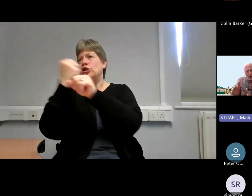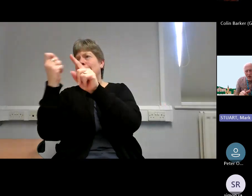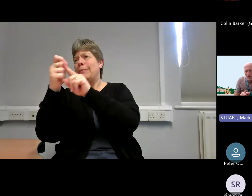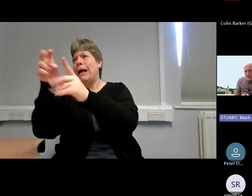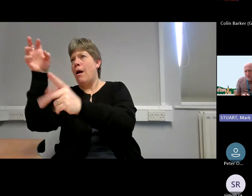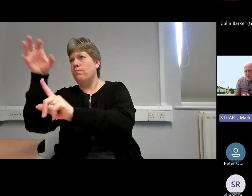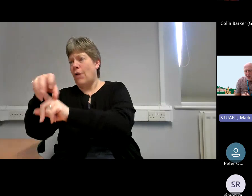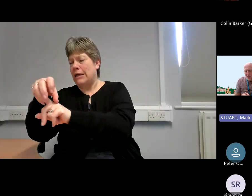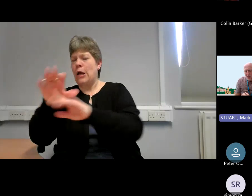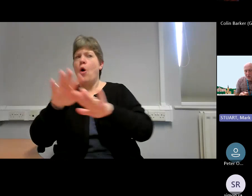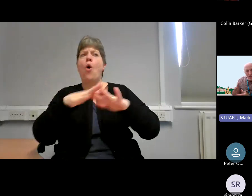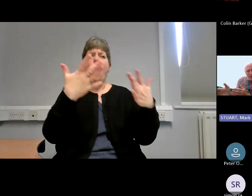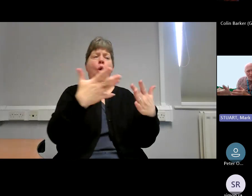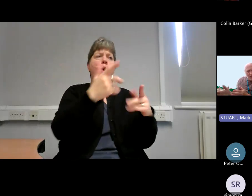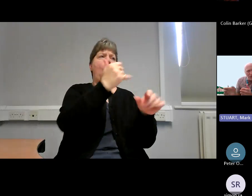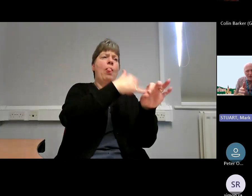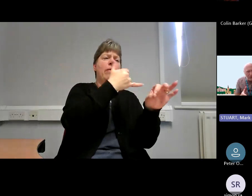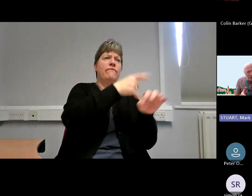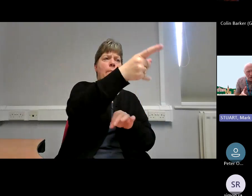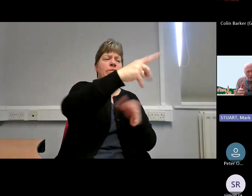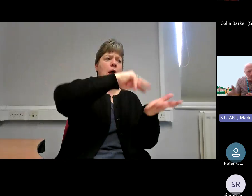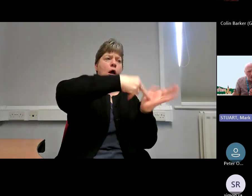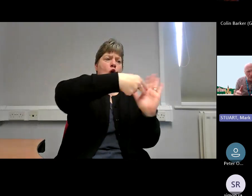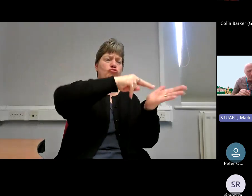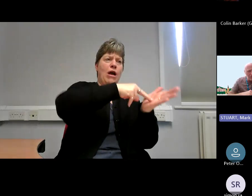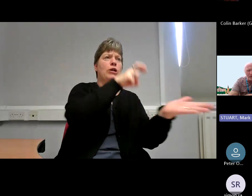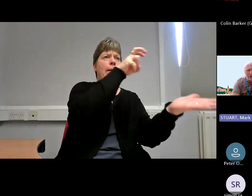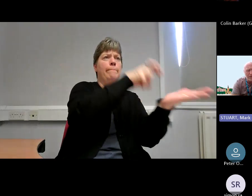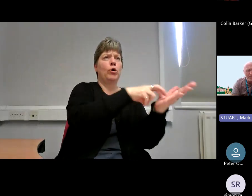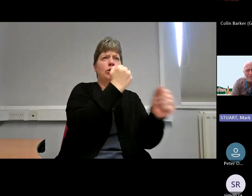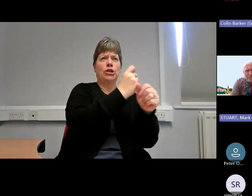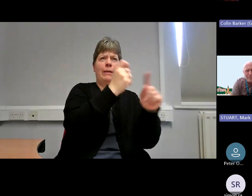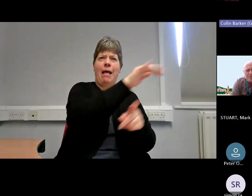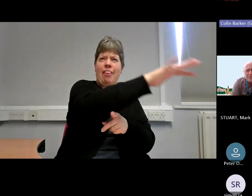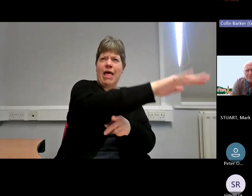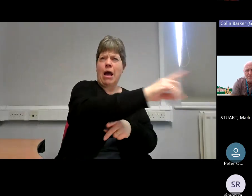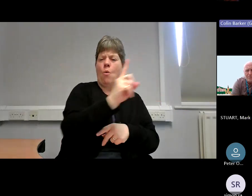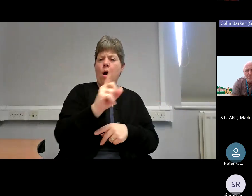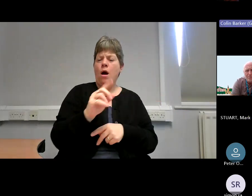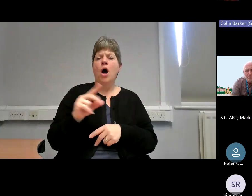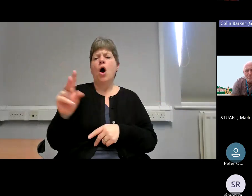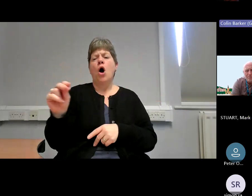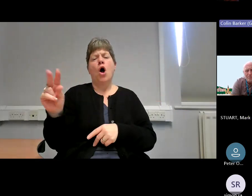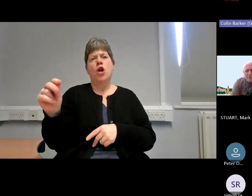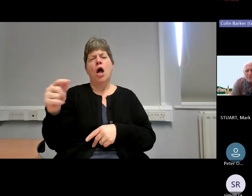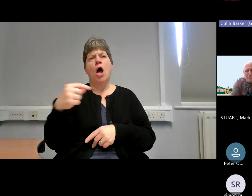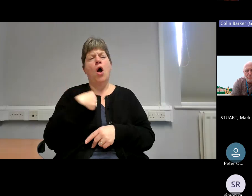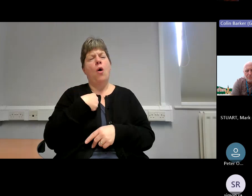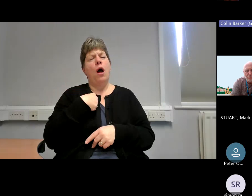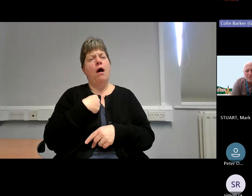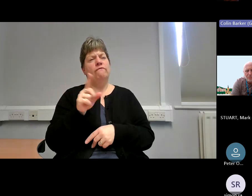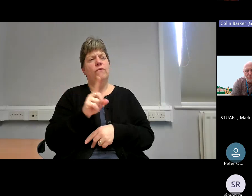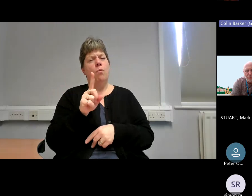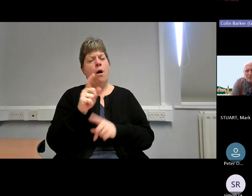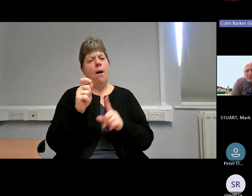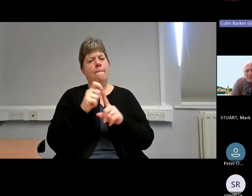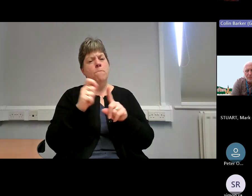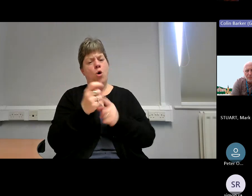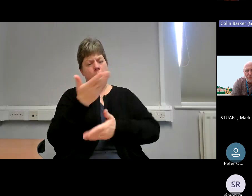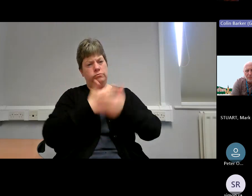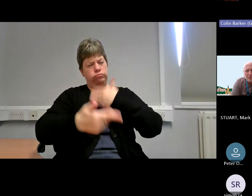arranging GP appointments at the pharmacy or something? No, I just got the impression from what Paula